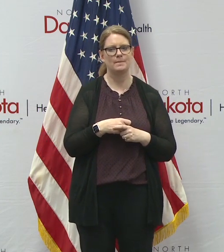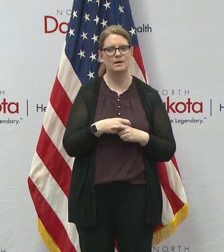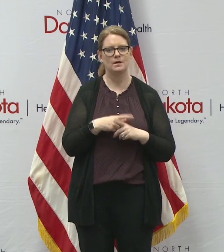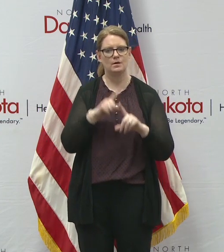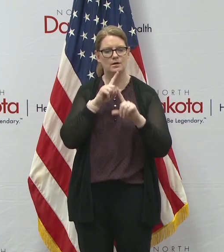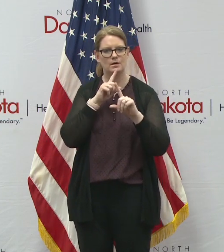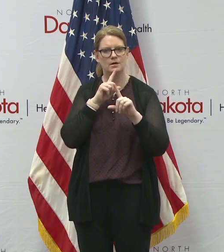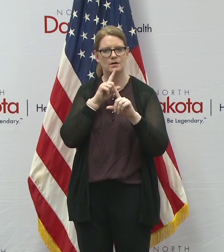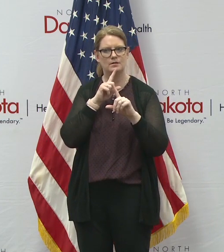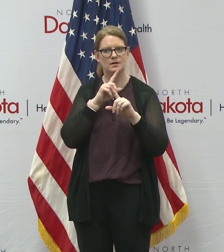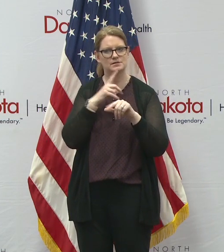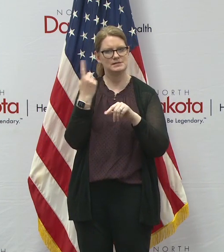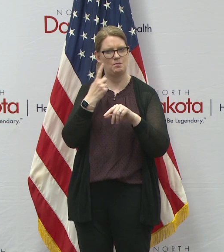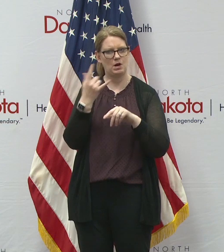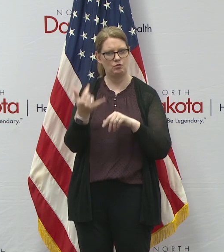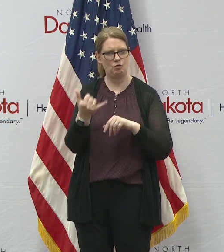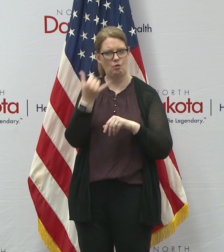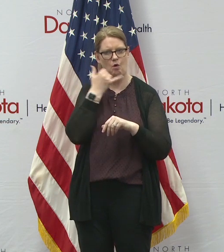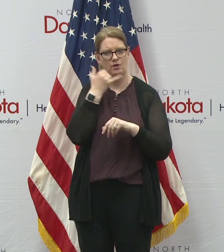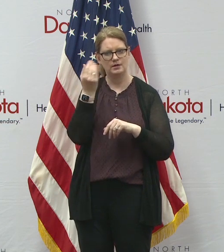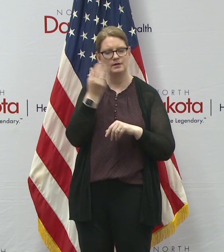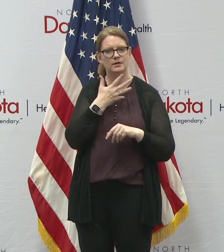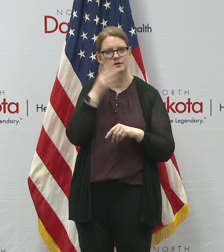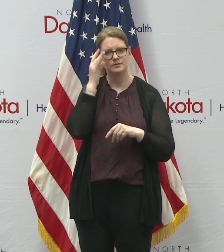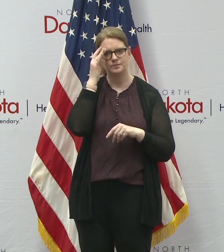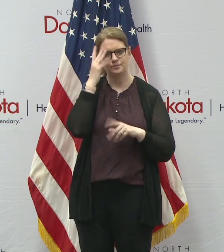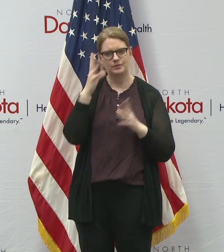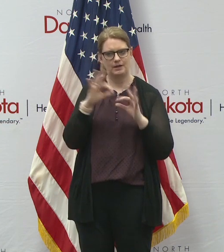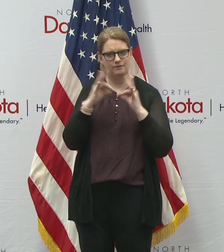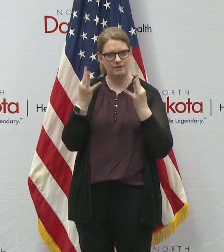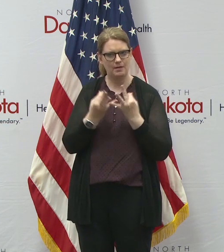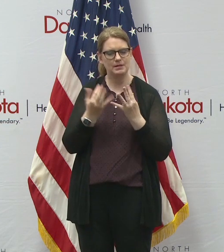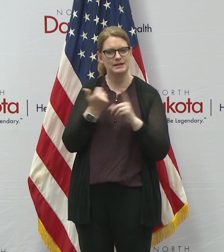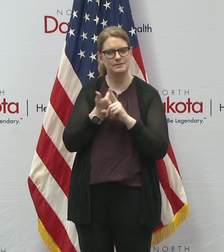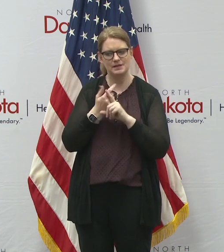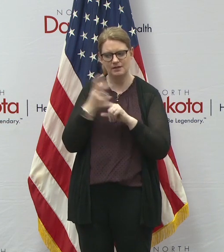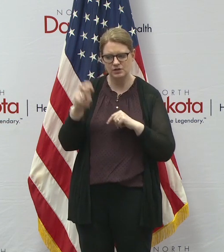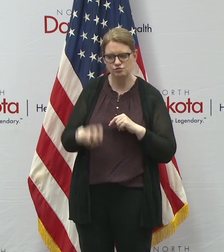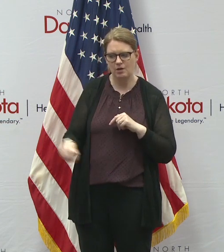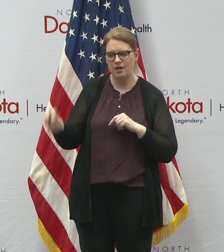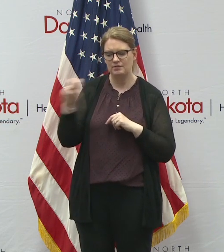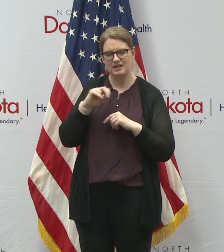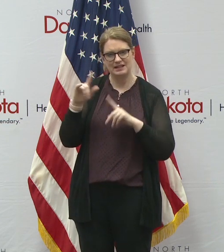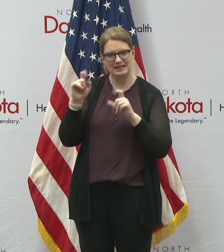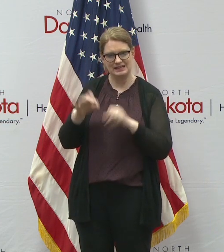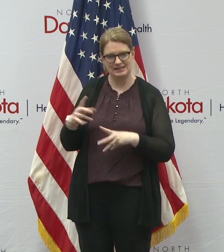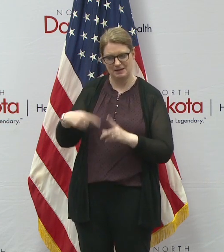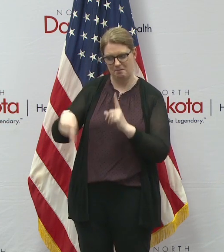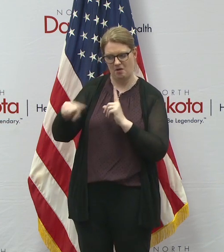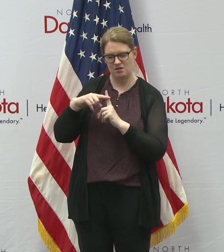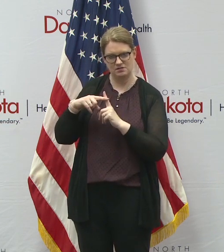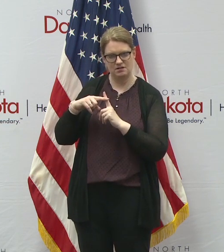report of there was a family that had a member that had been traveling that tested positive, and